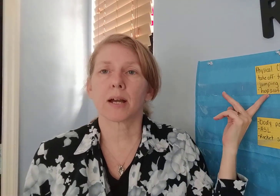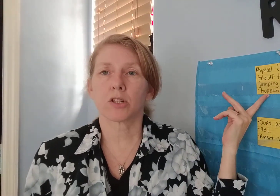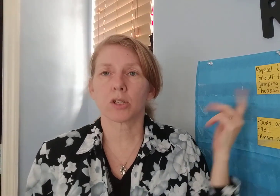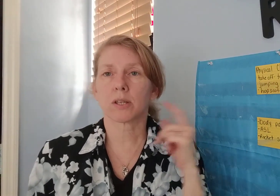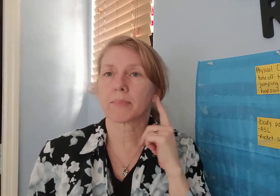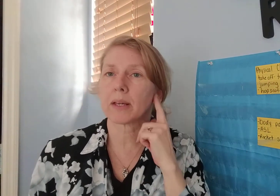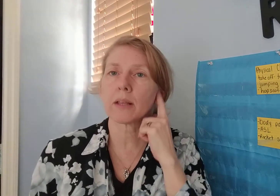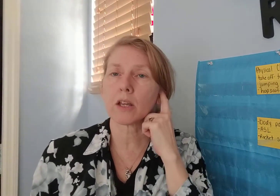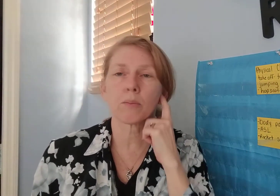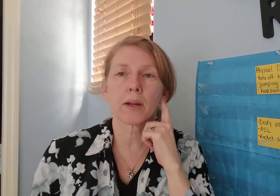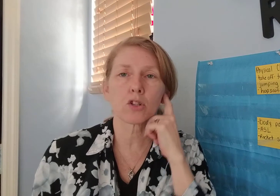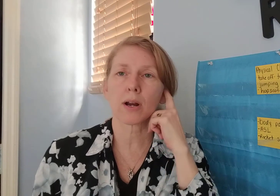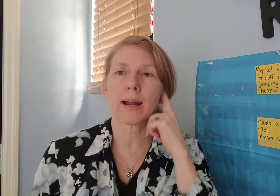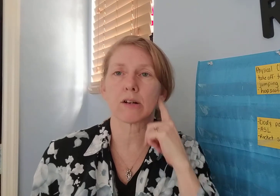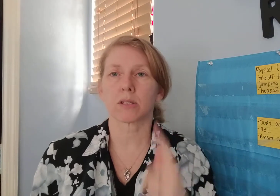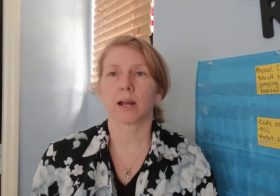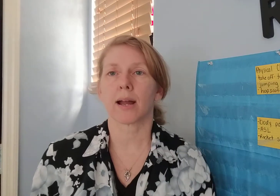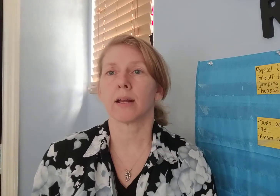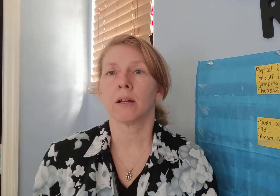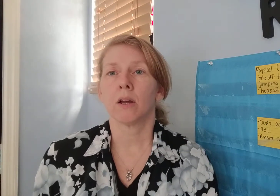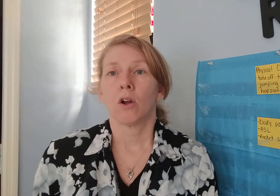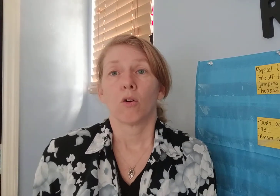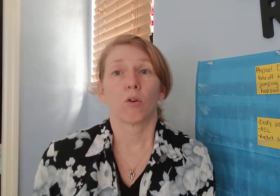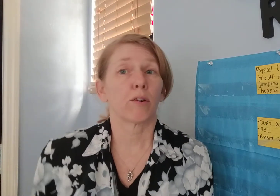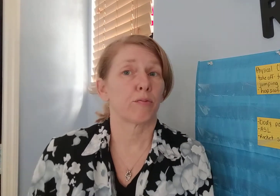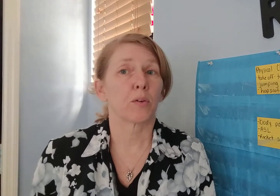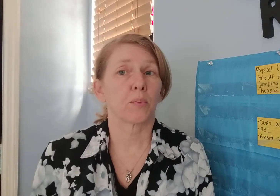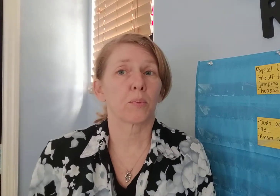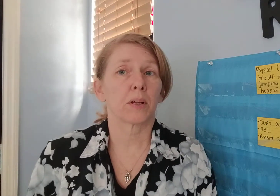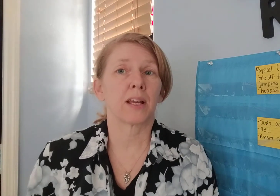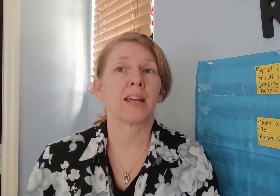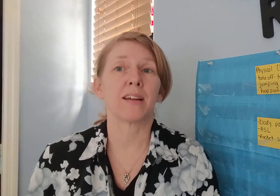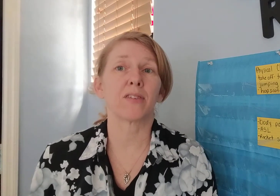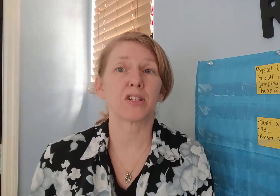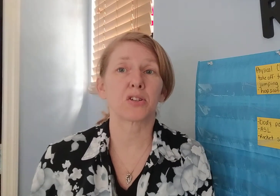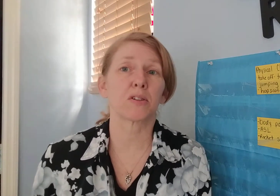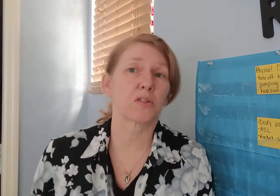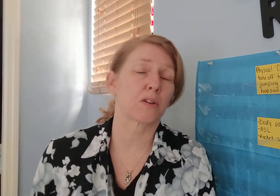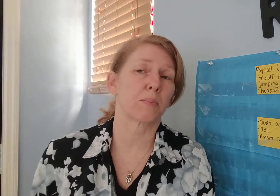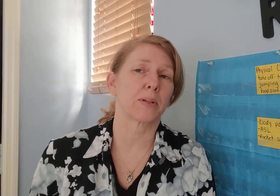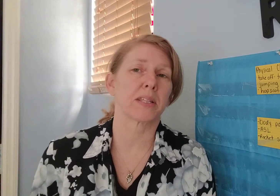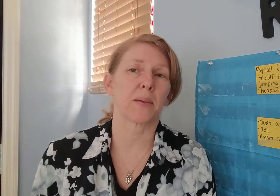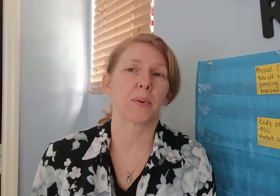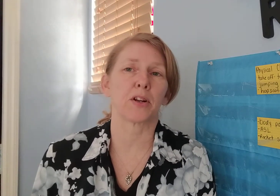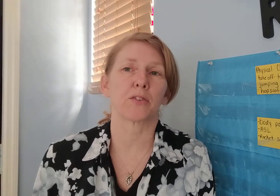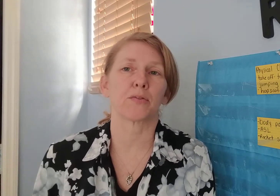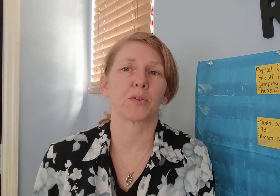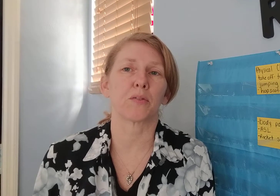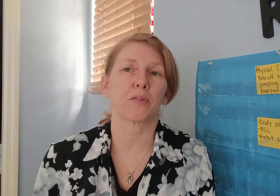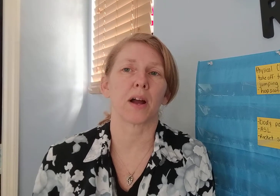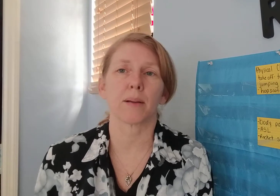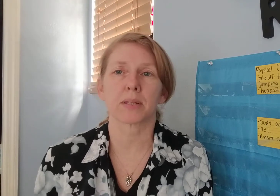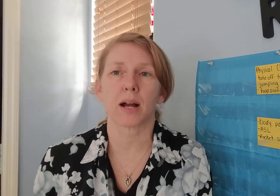Hopscotch is something that you might try outside, or if you're really adventurous, you could put tape on your floor for the